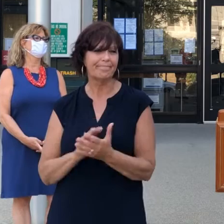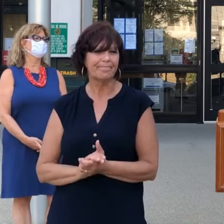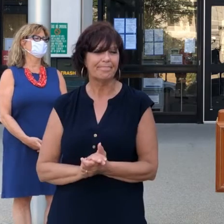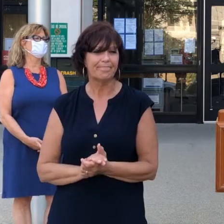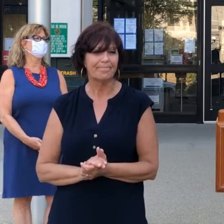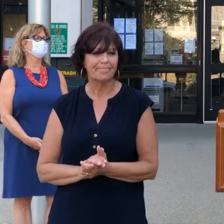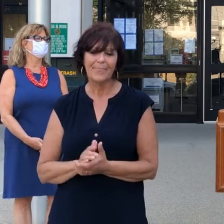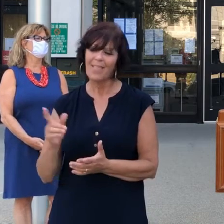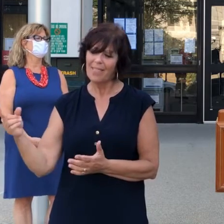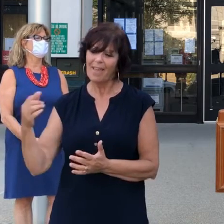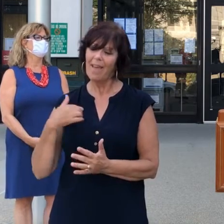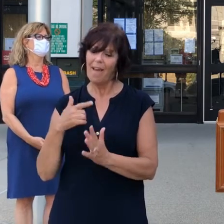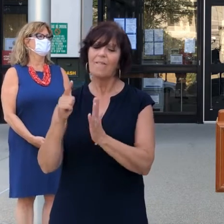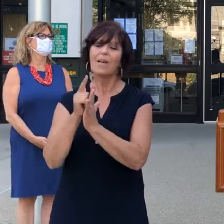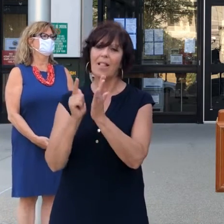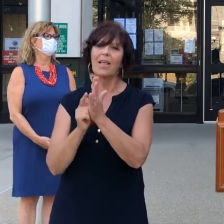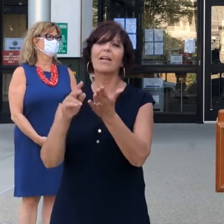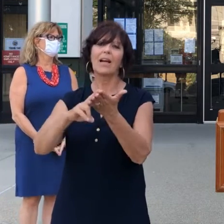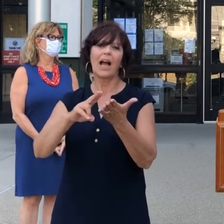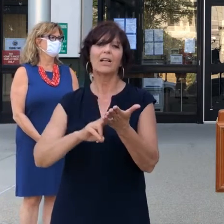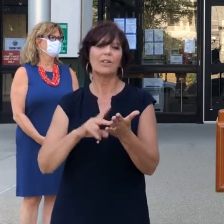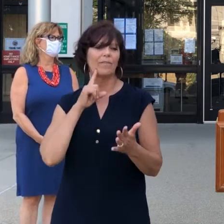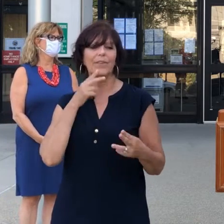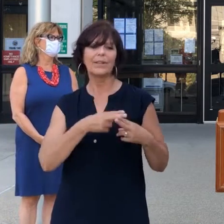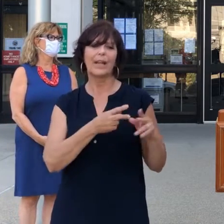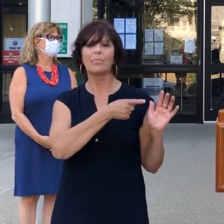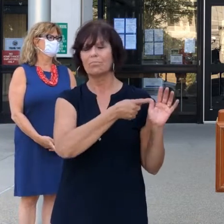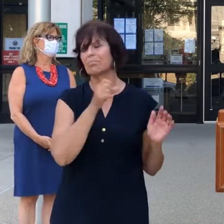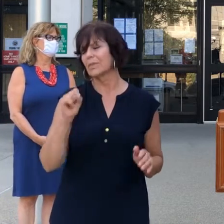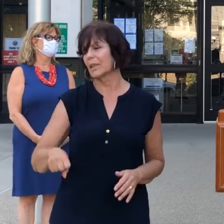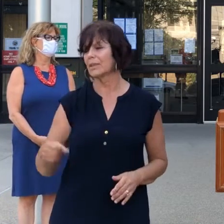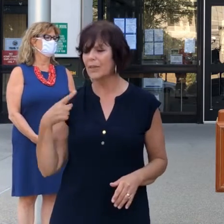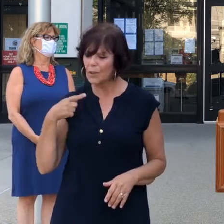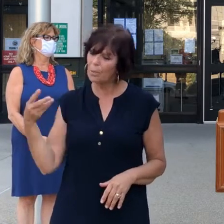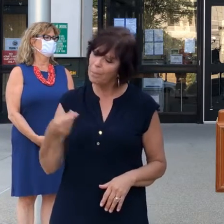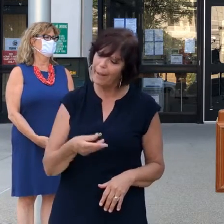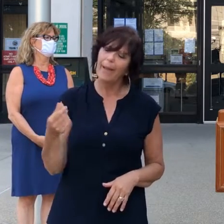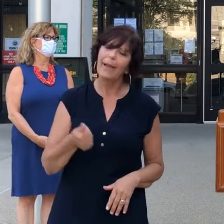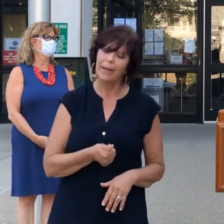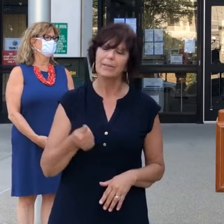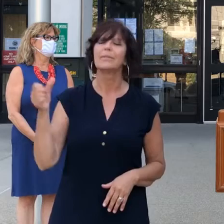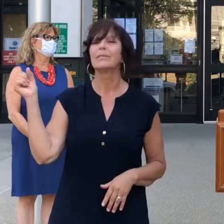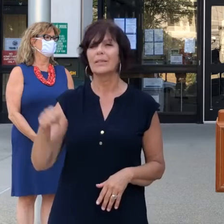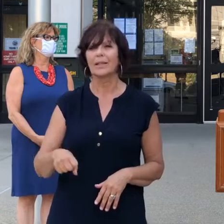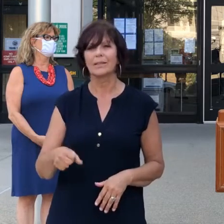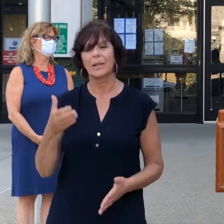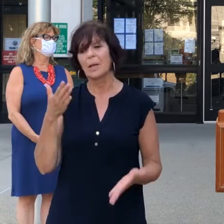They have a legal contract to have naming rights. They're paying millions of dollars annually for naming rights. Maybe